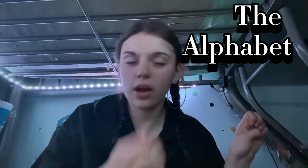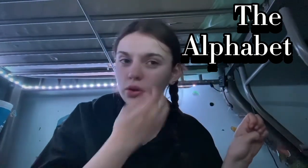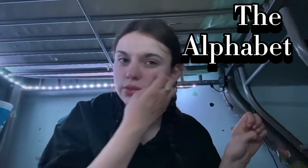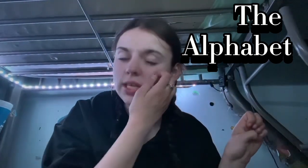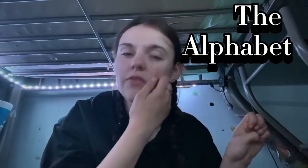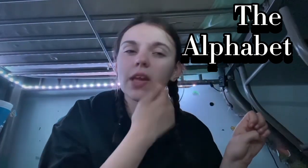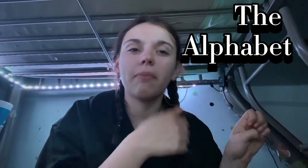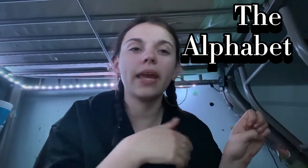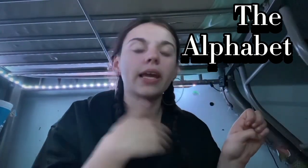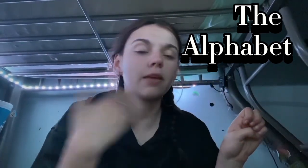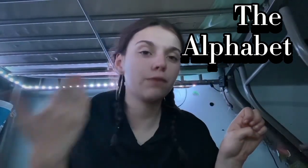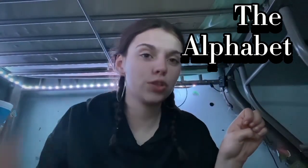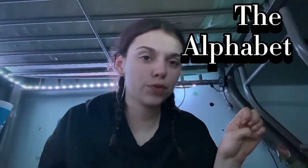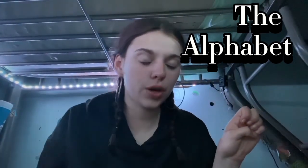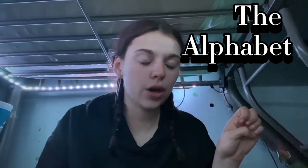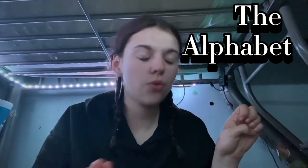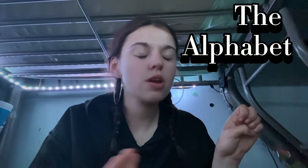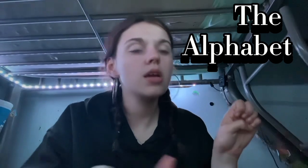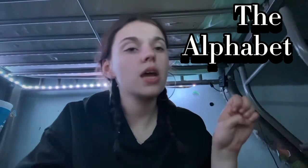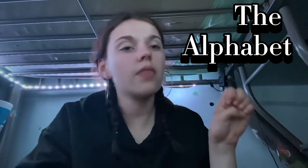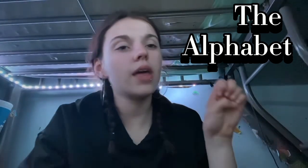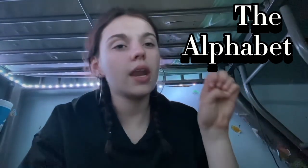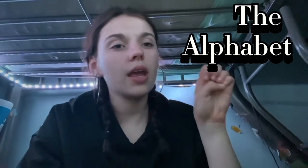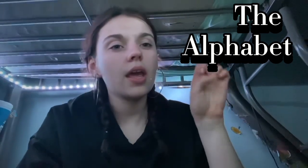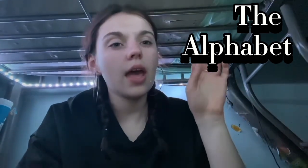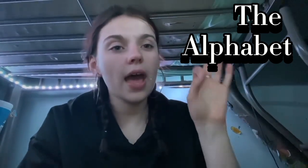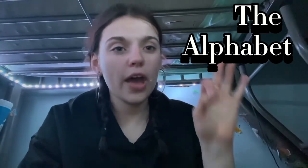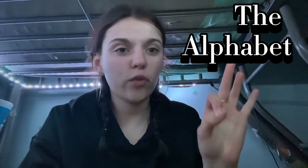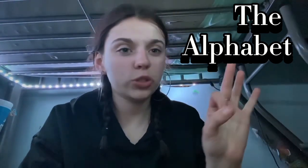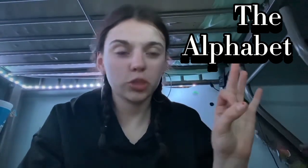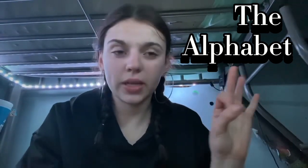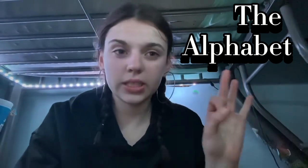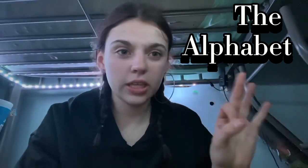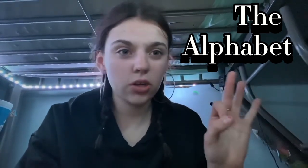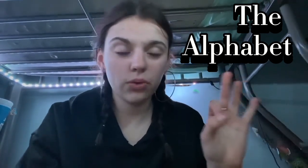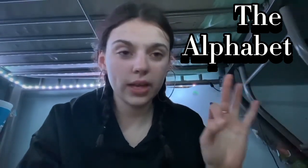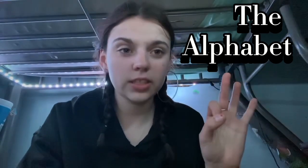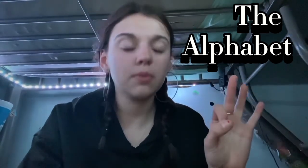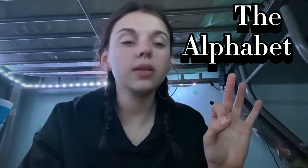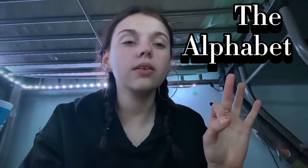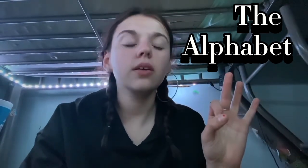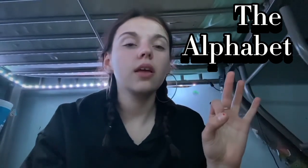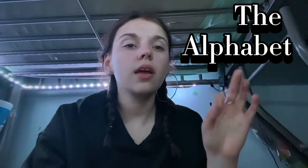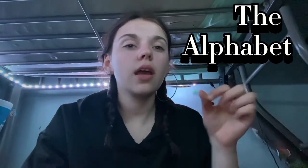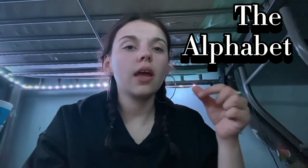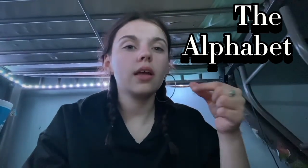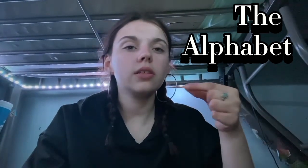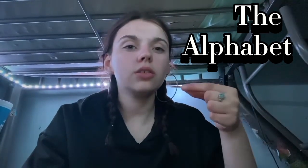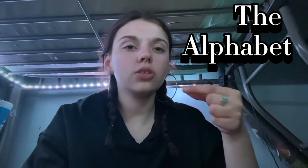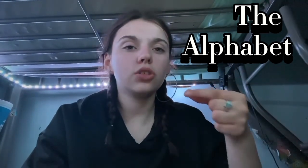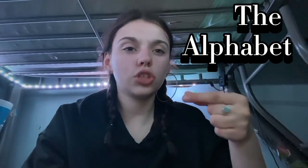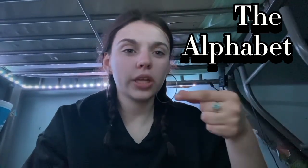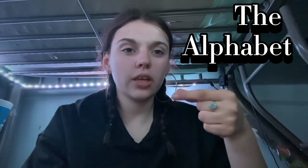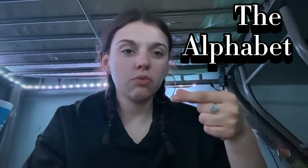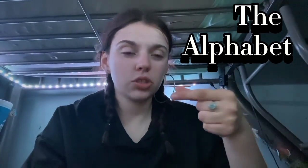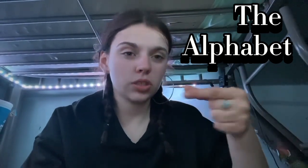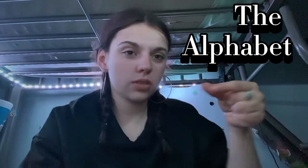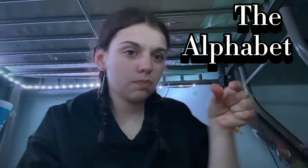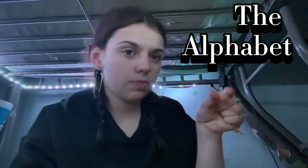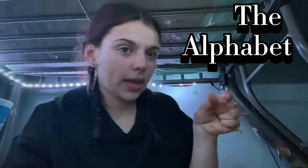close enough, it may get confused for O. And then F, which is basically an OK symbol. G, which is like a